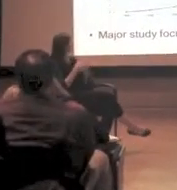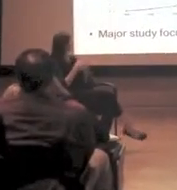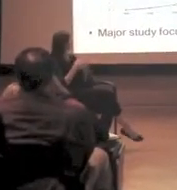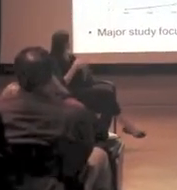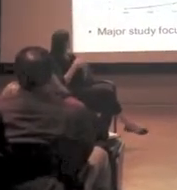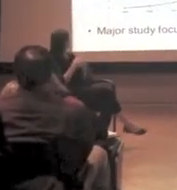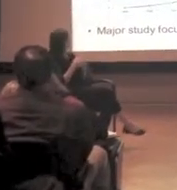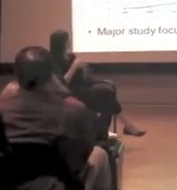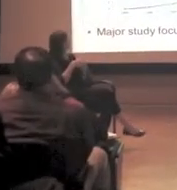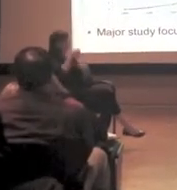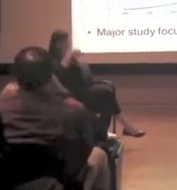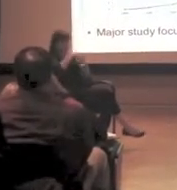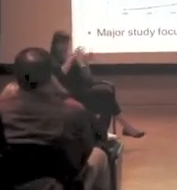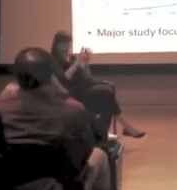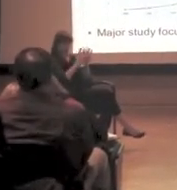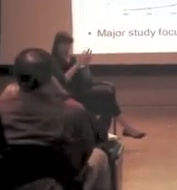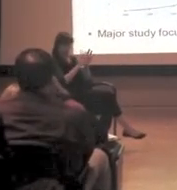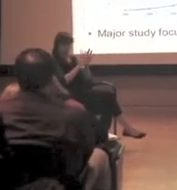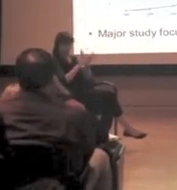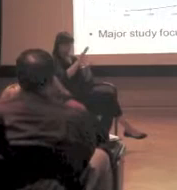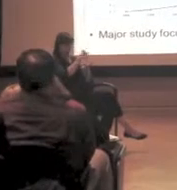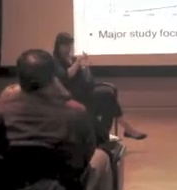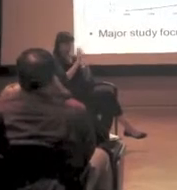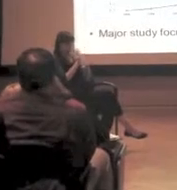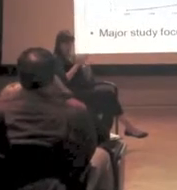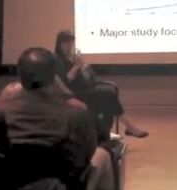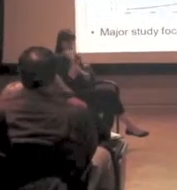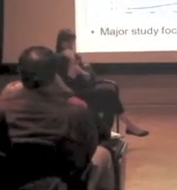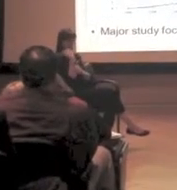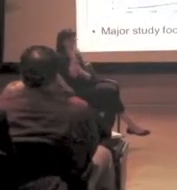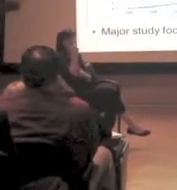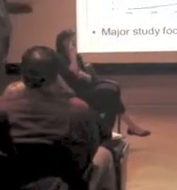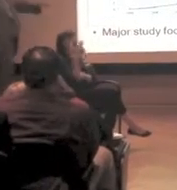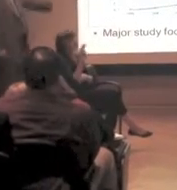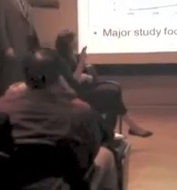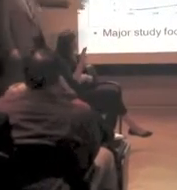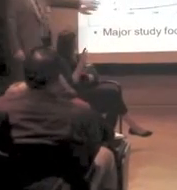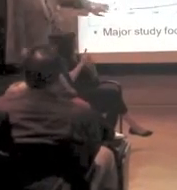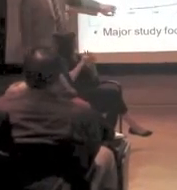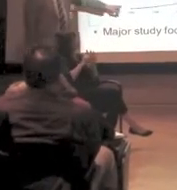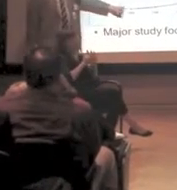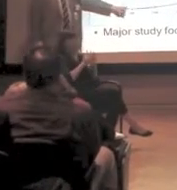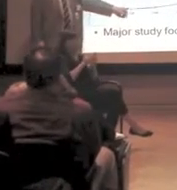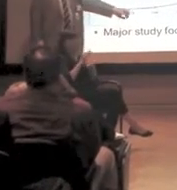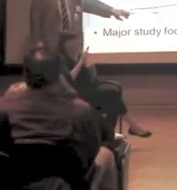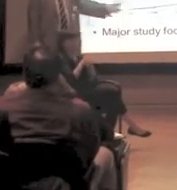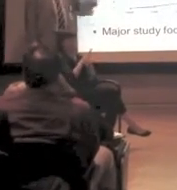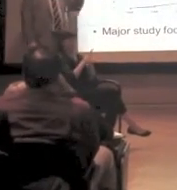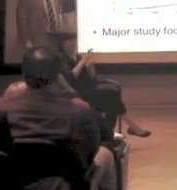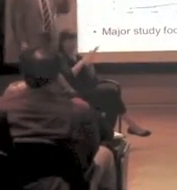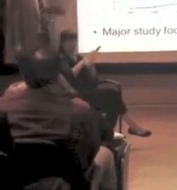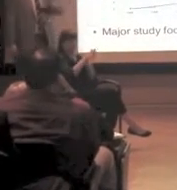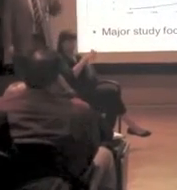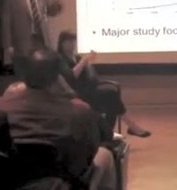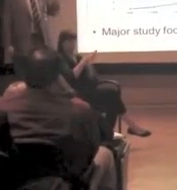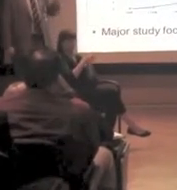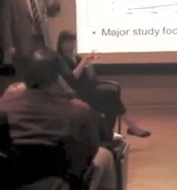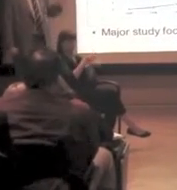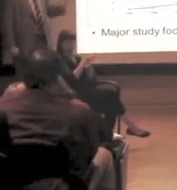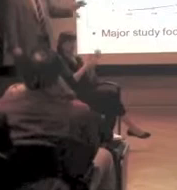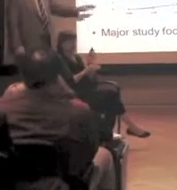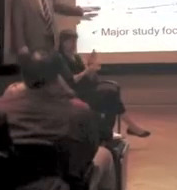is within the network, so the 9 centers, and you can see that this is when he published that paper. Surgeons are a